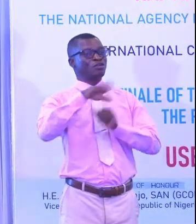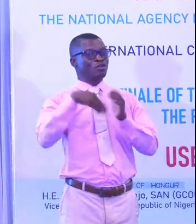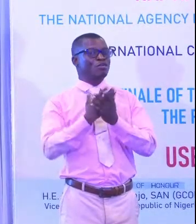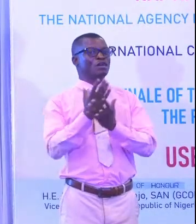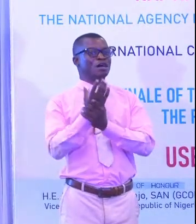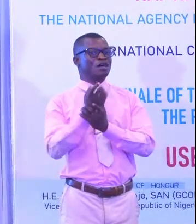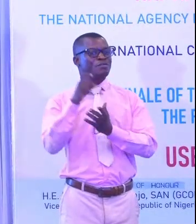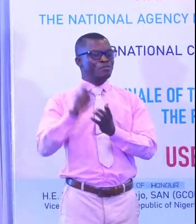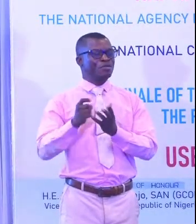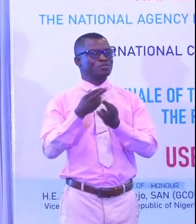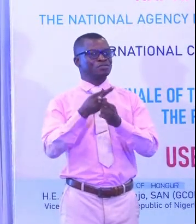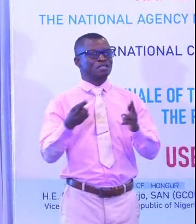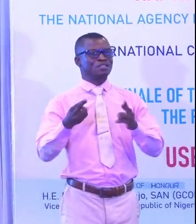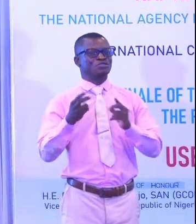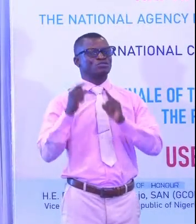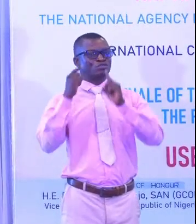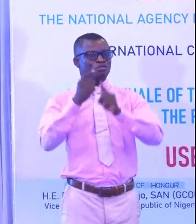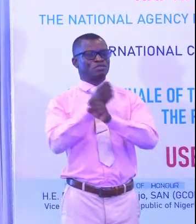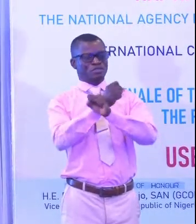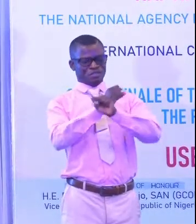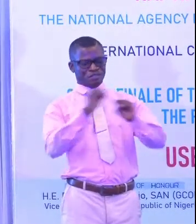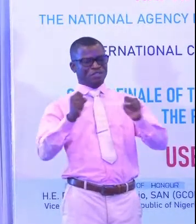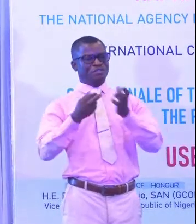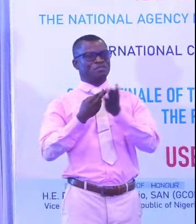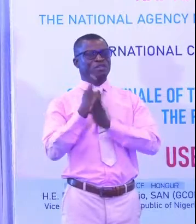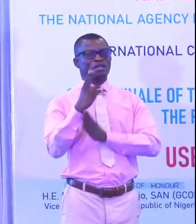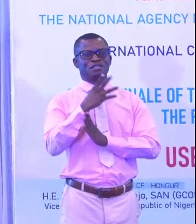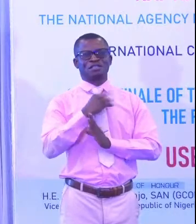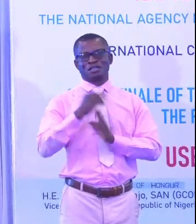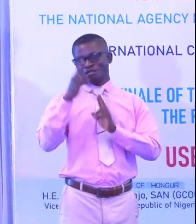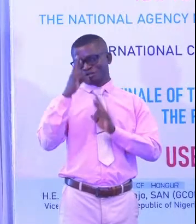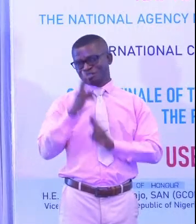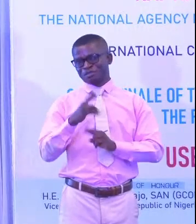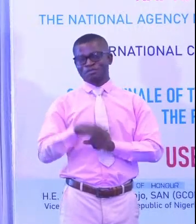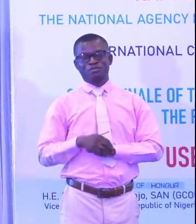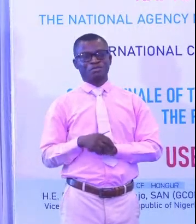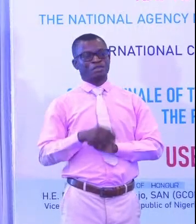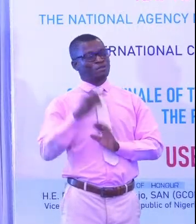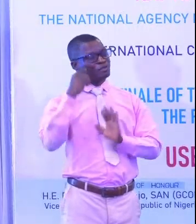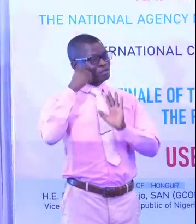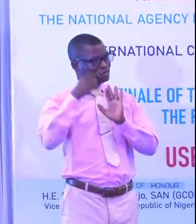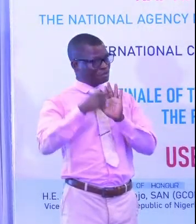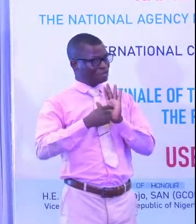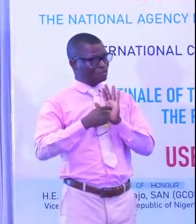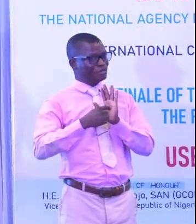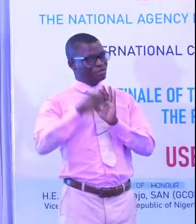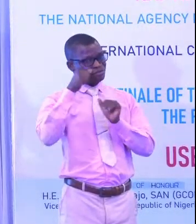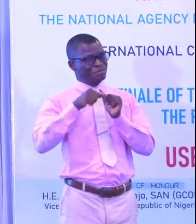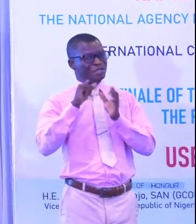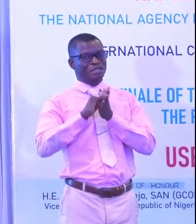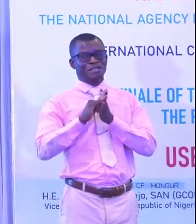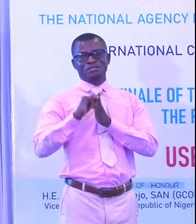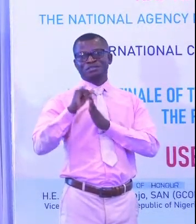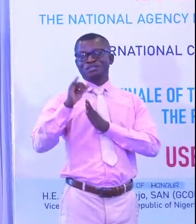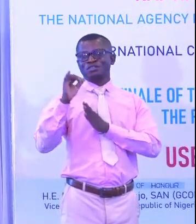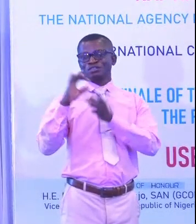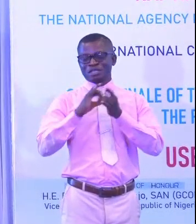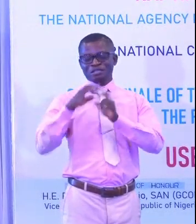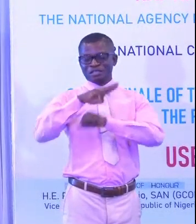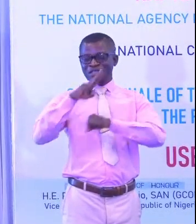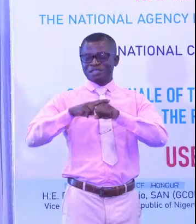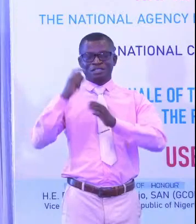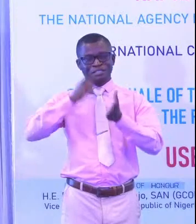people's rights, safety, and dignity. Allow me to recall that 9 years ago, the United Nations General